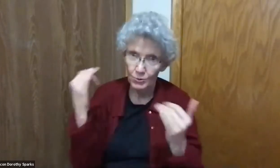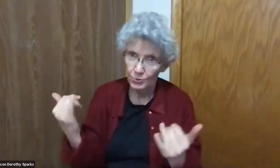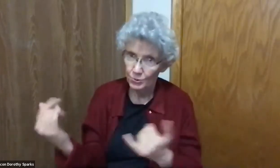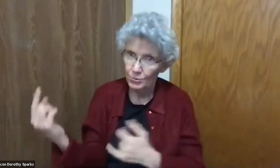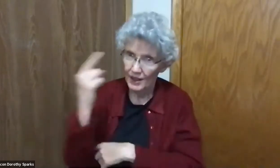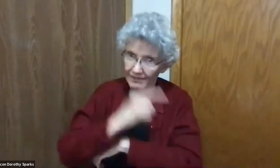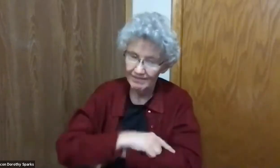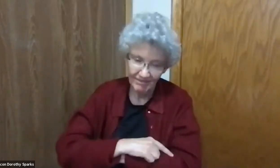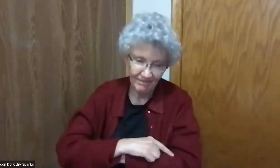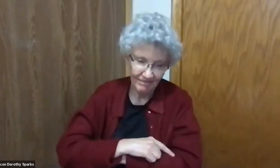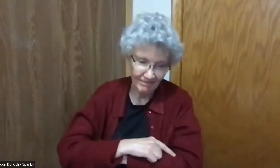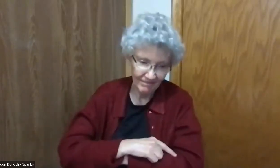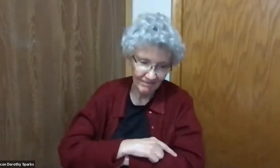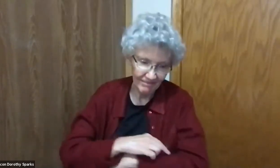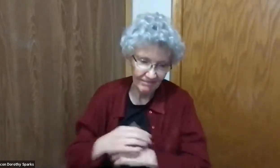Prayer for the day.